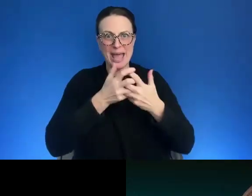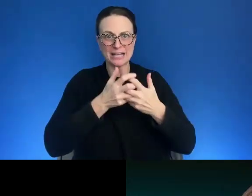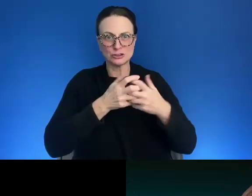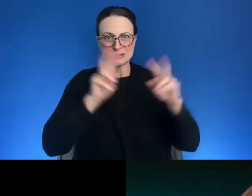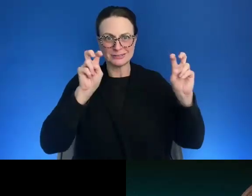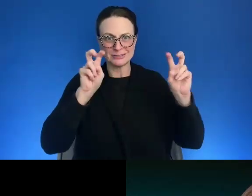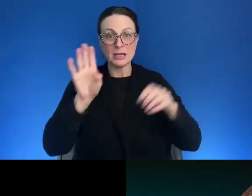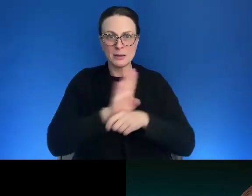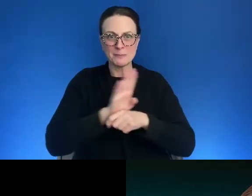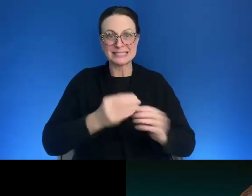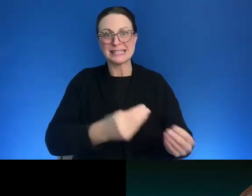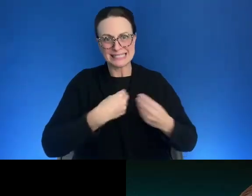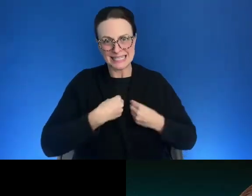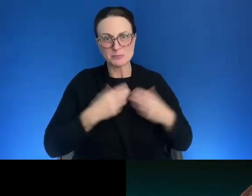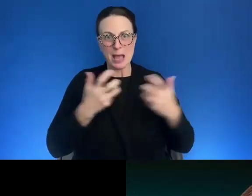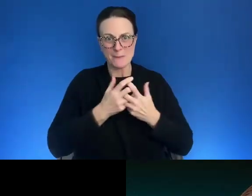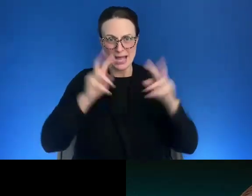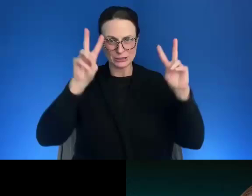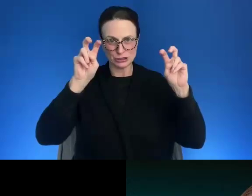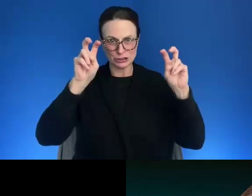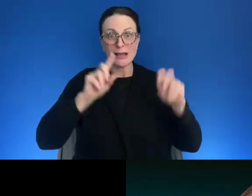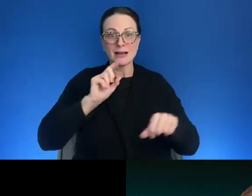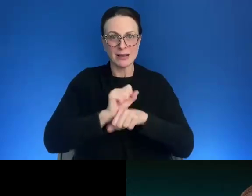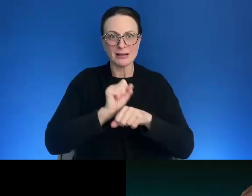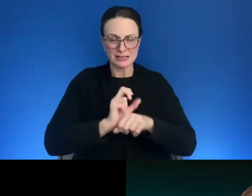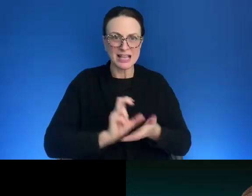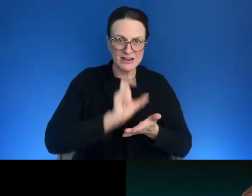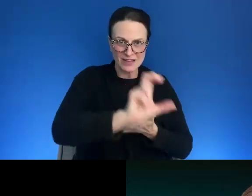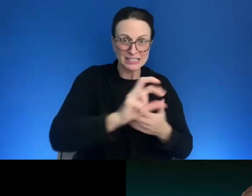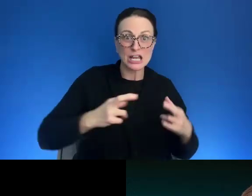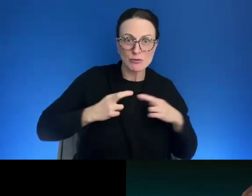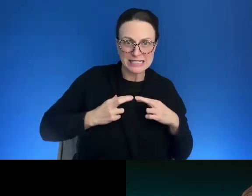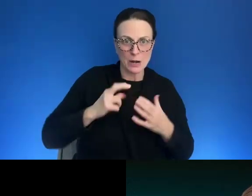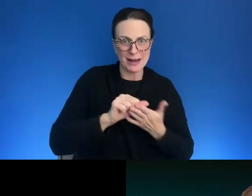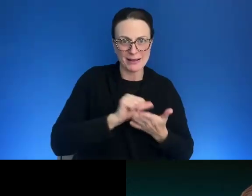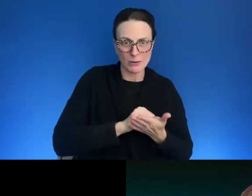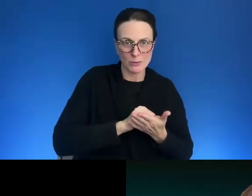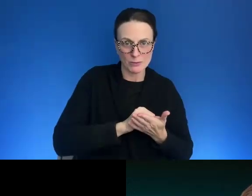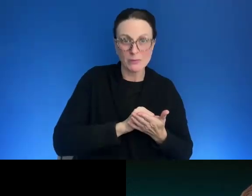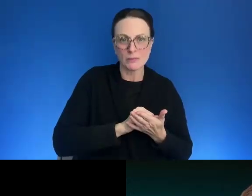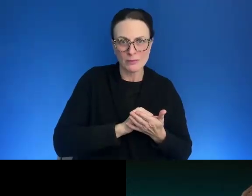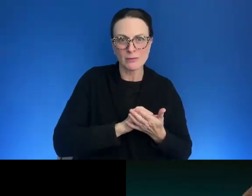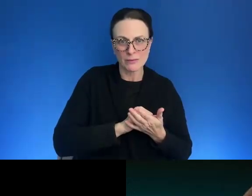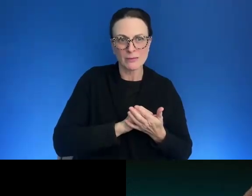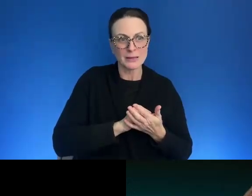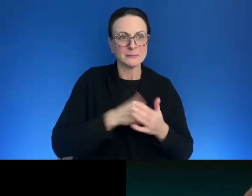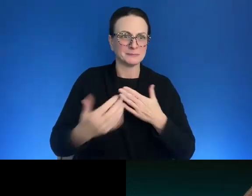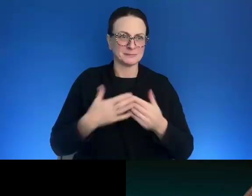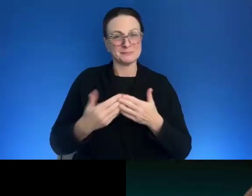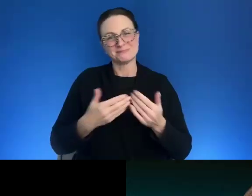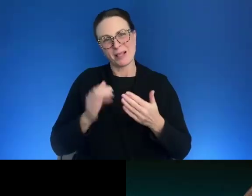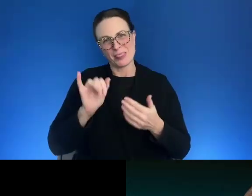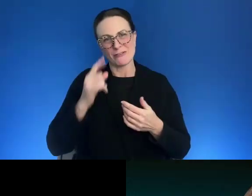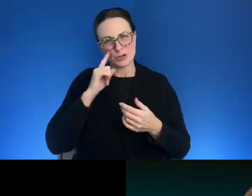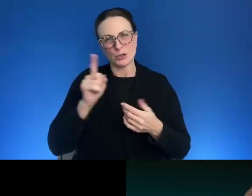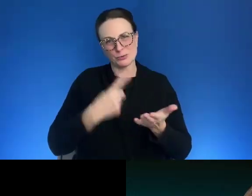My business gives me a match, and I actually invest in a retirement account. But anyway, that would be for